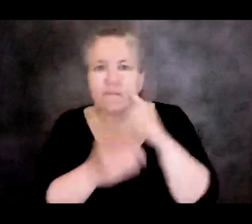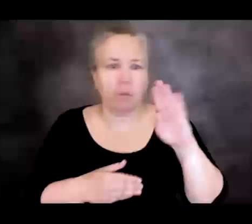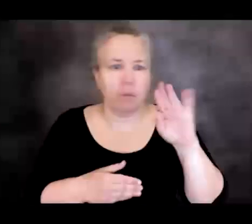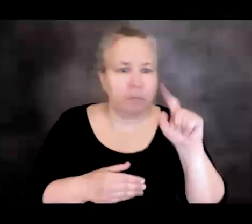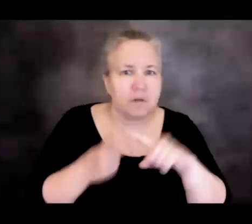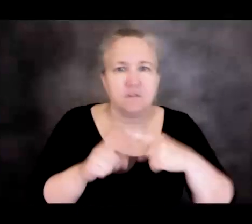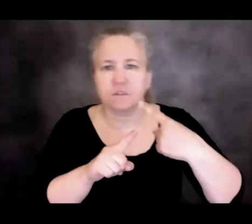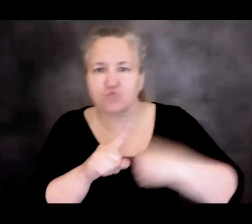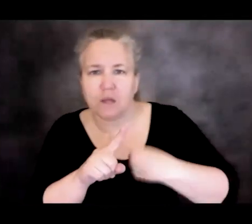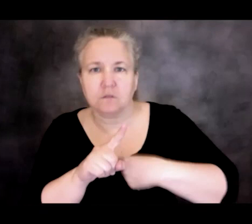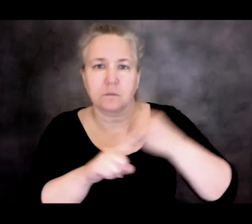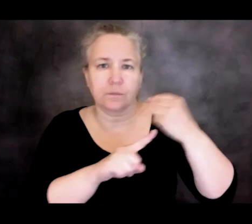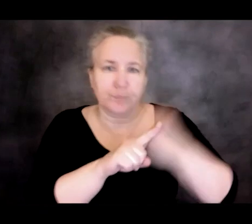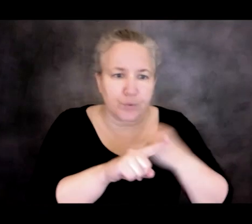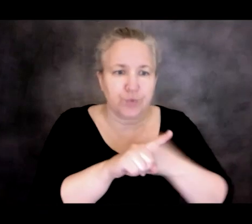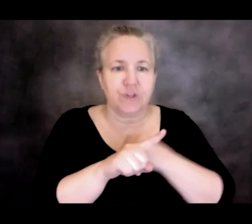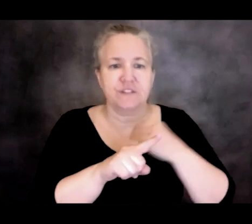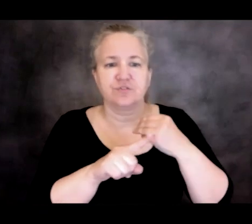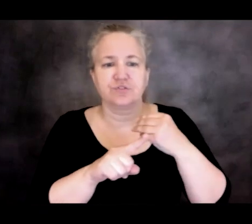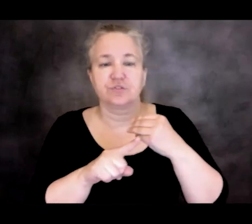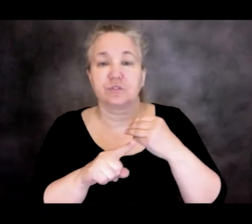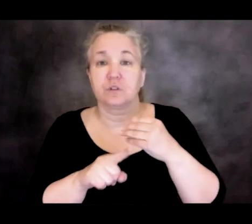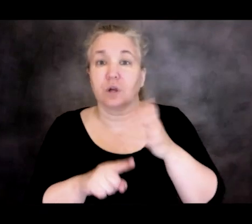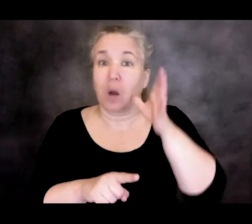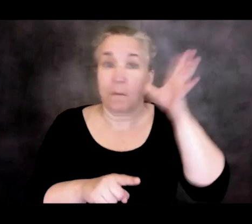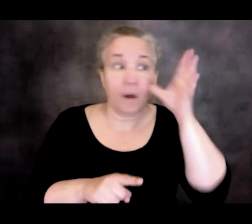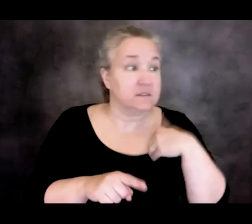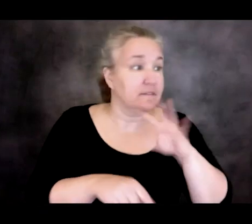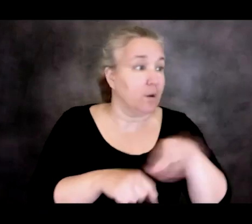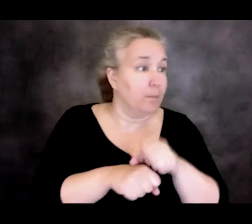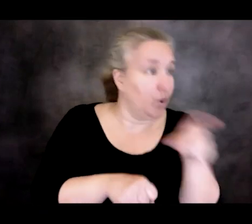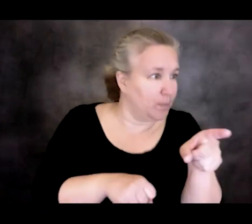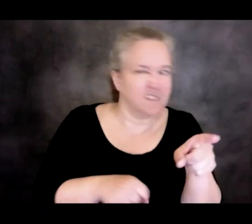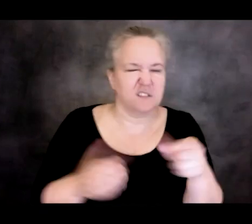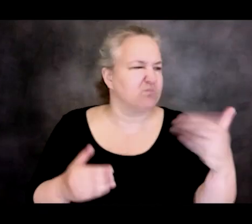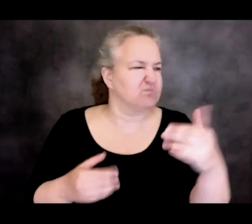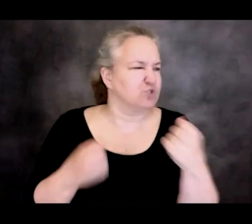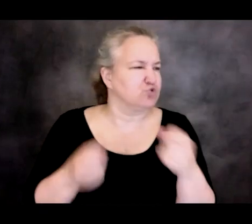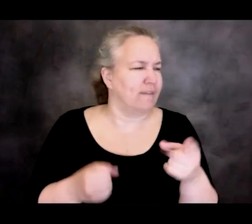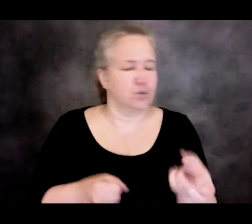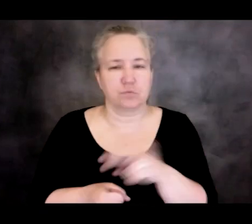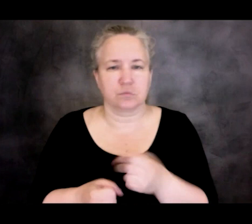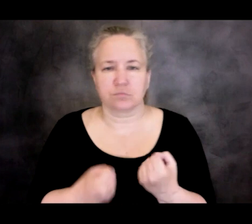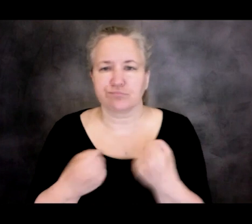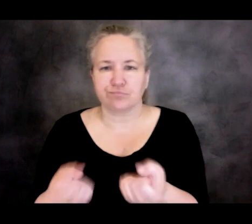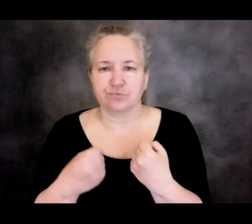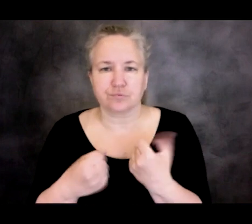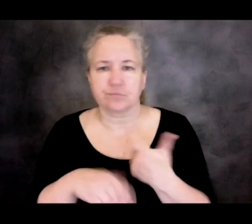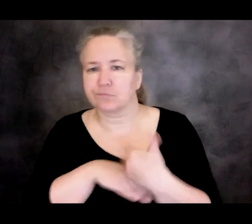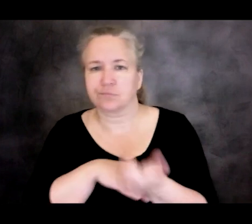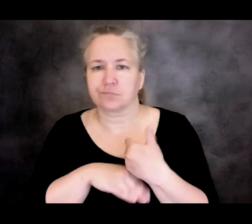or mortgage, and they're driving their parents to and from work or